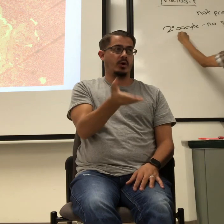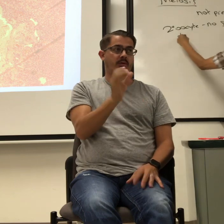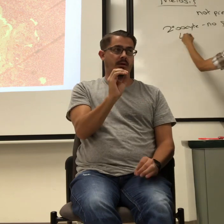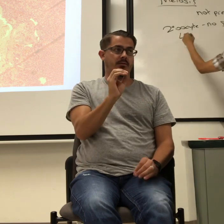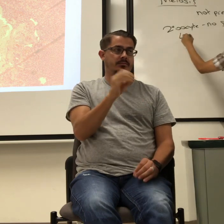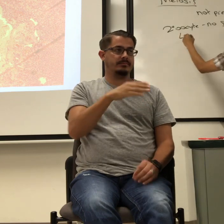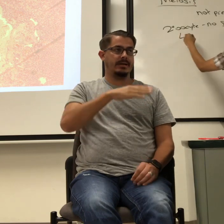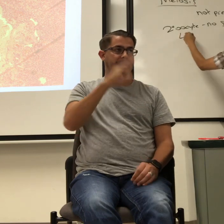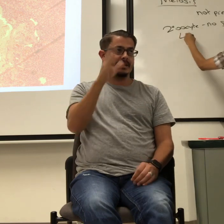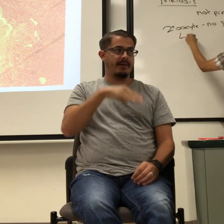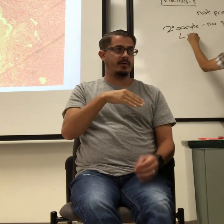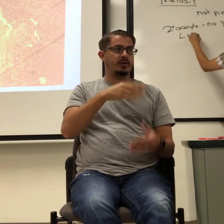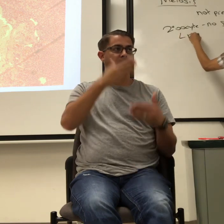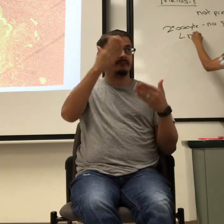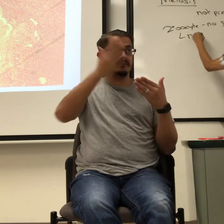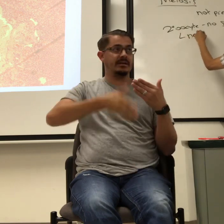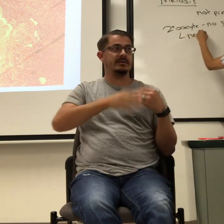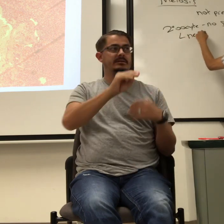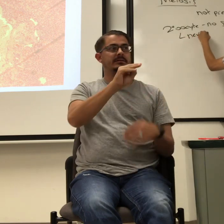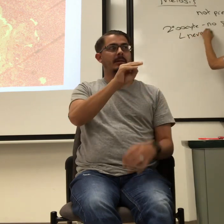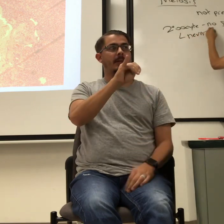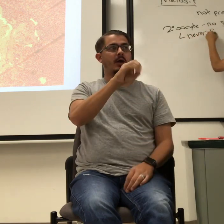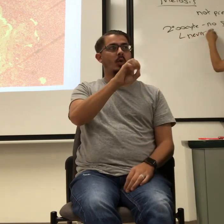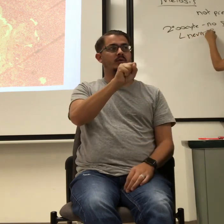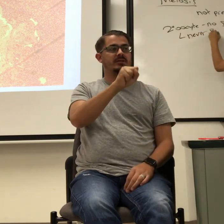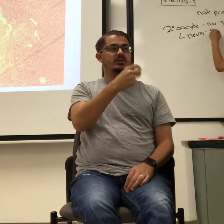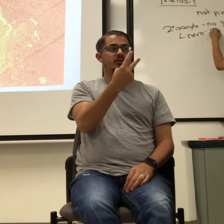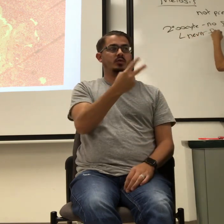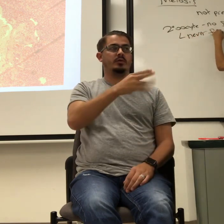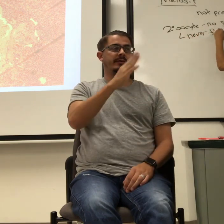It never finishes meiosis 2.